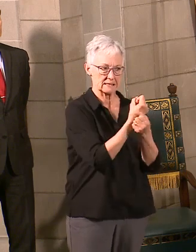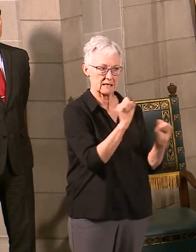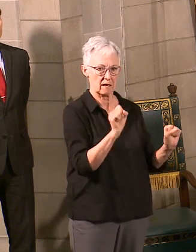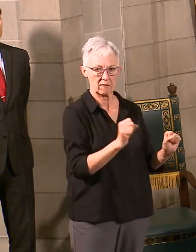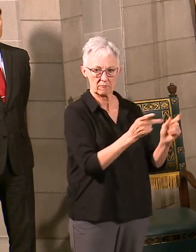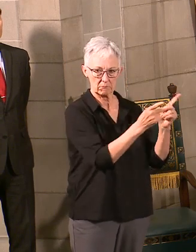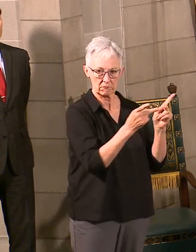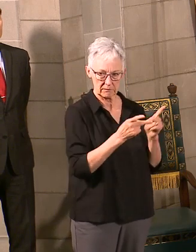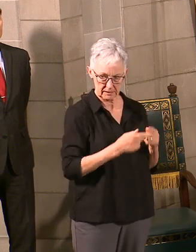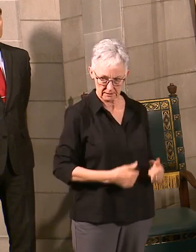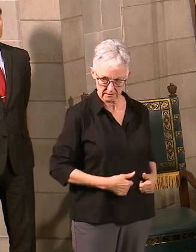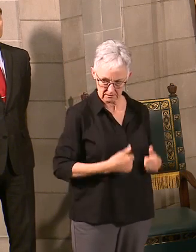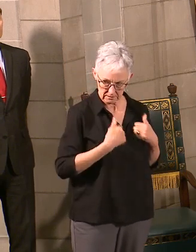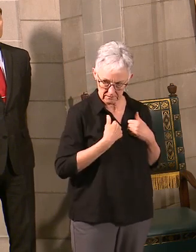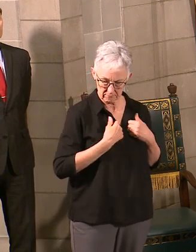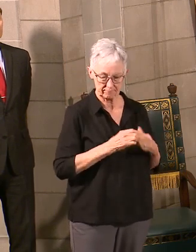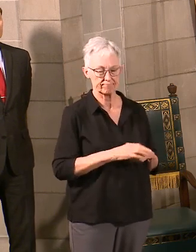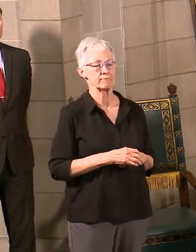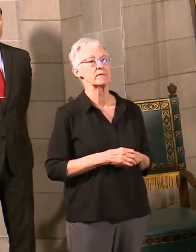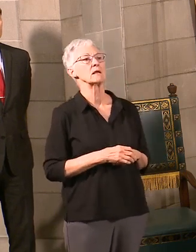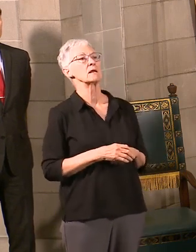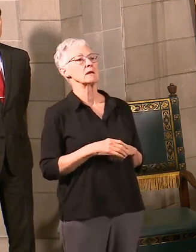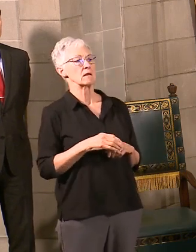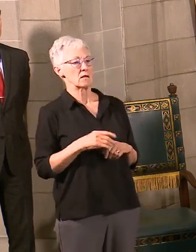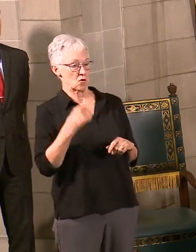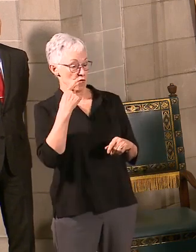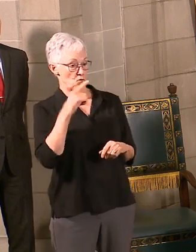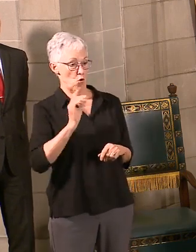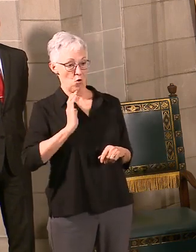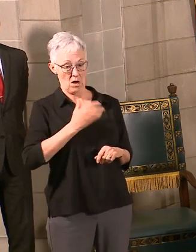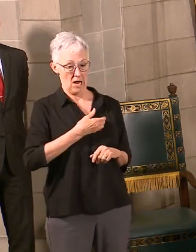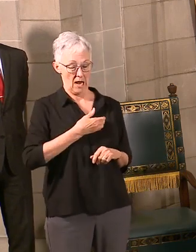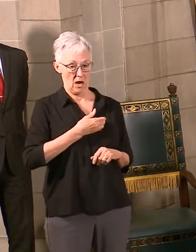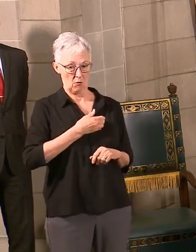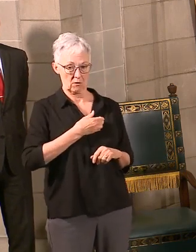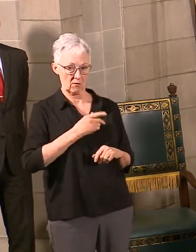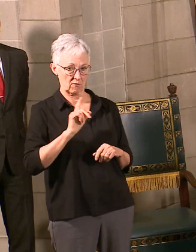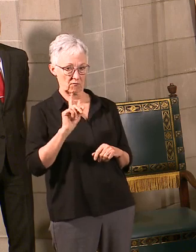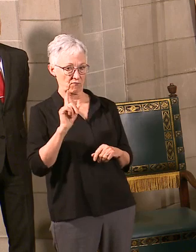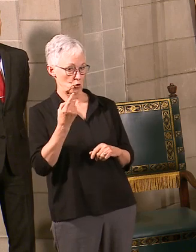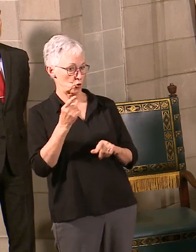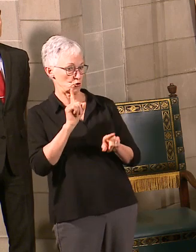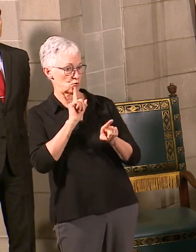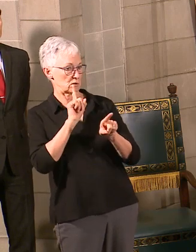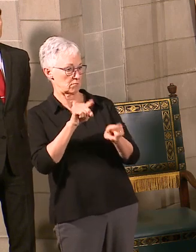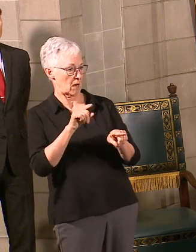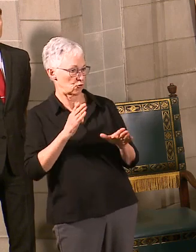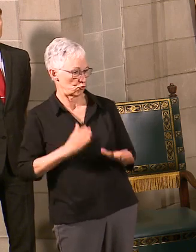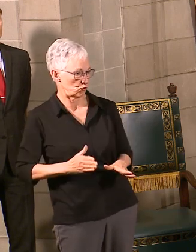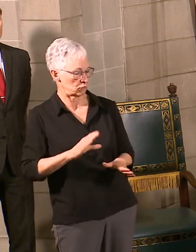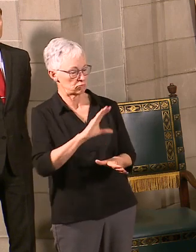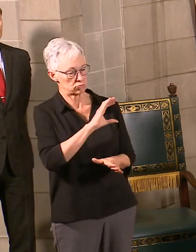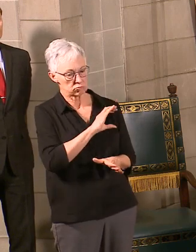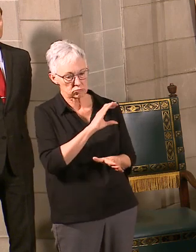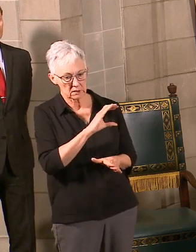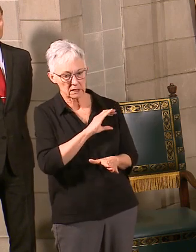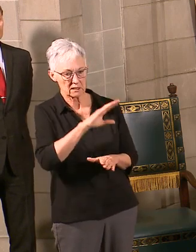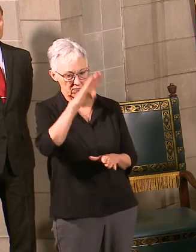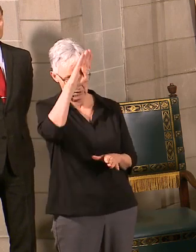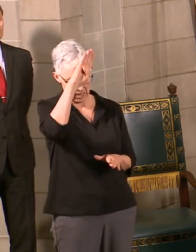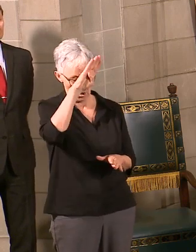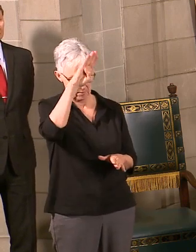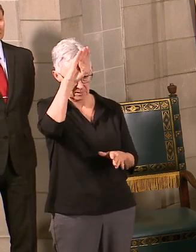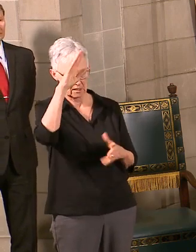we've announced is that for our law enforcement, first responders, healthcare workers, we've got our lodging program, which we've had people starting to